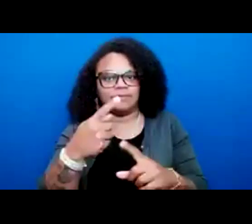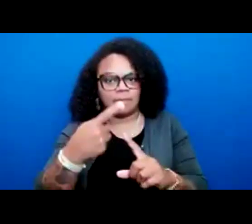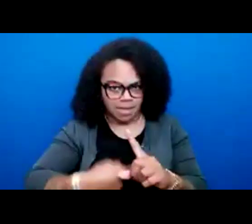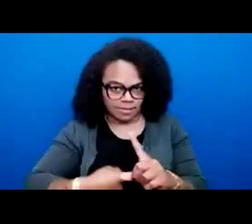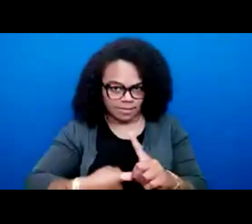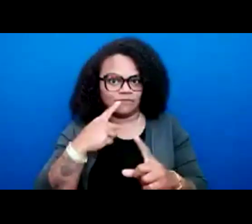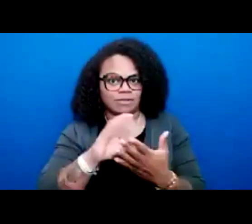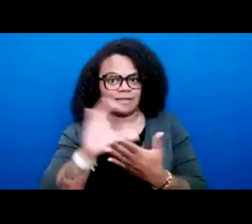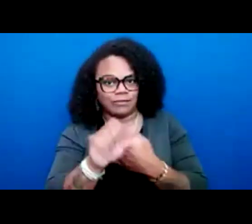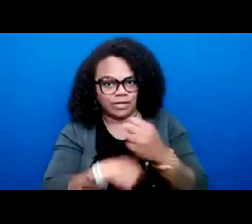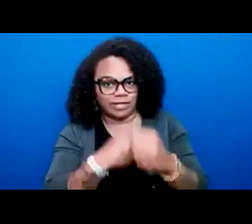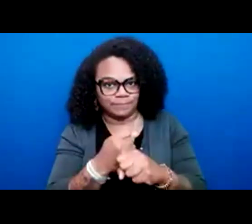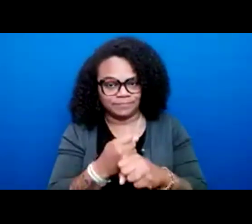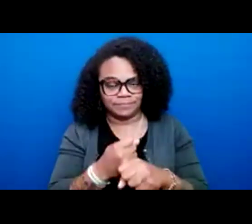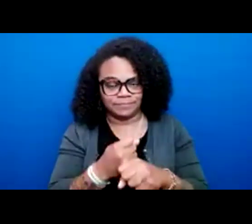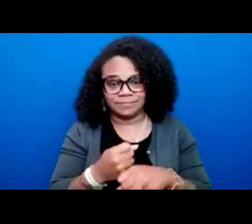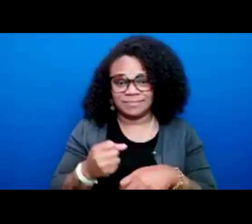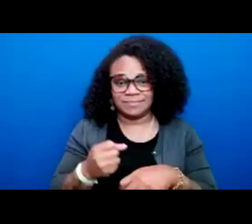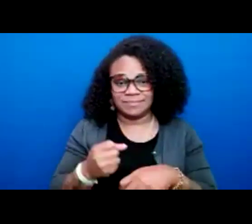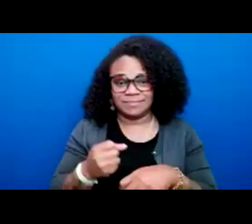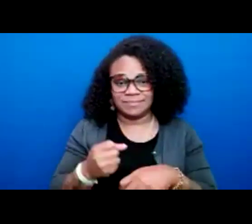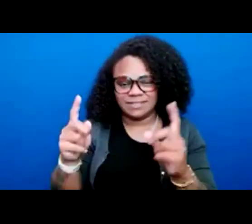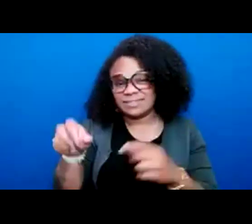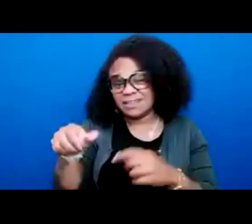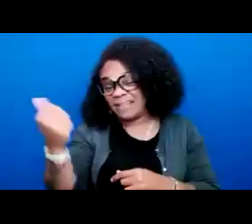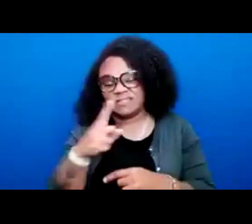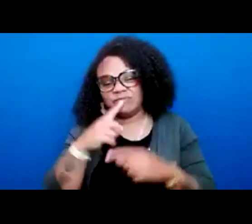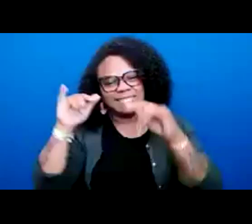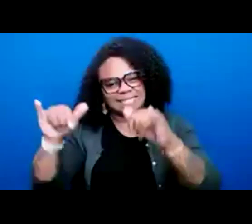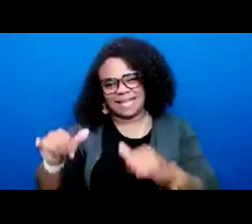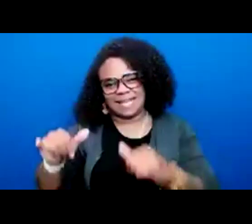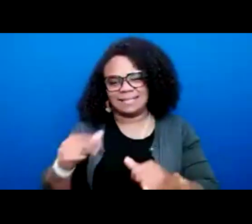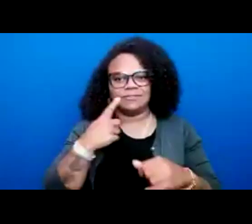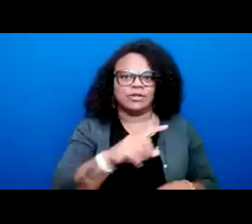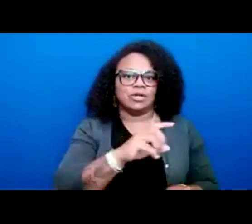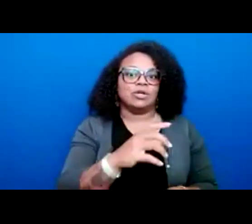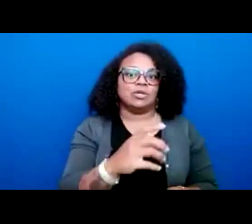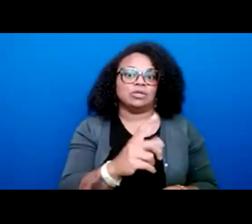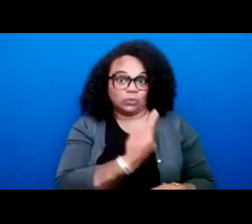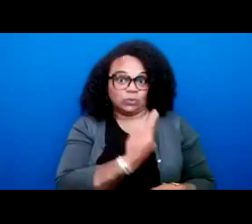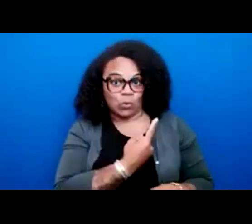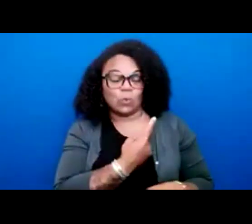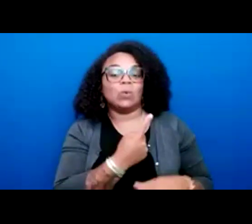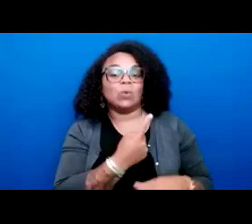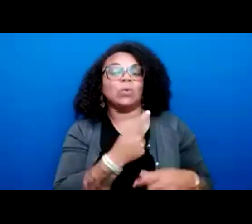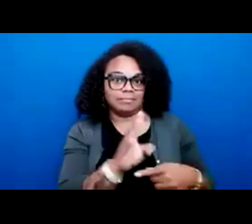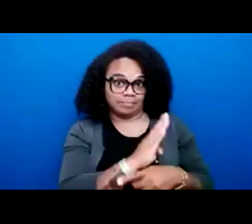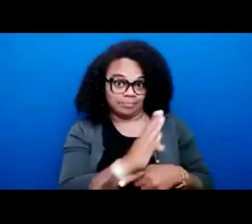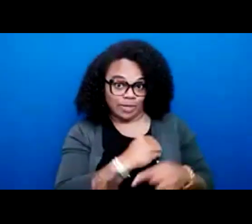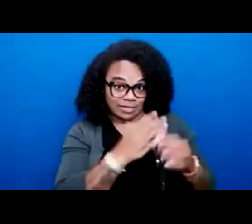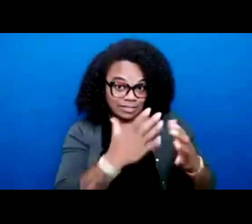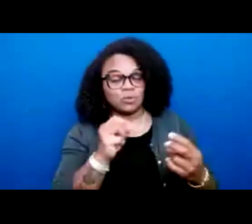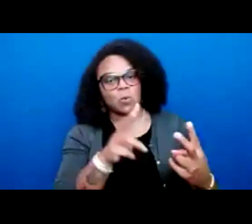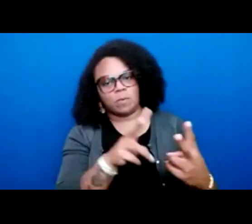Aside from that, they're very much the same when it comes to sole proprietorships and partnerships. Okay, so turning to LLCs